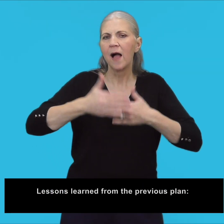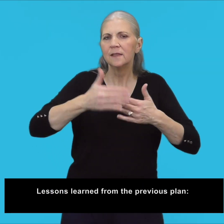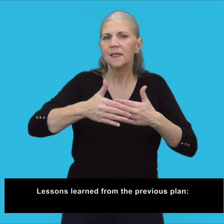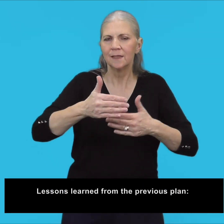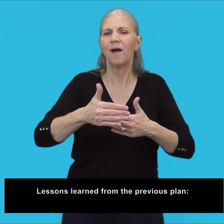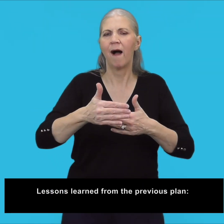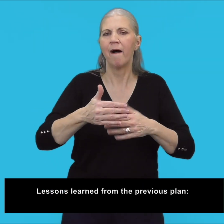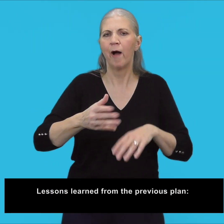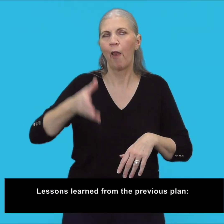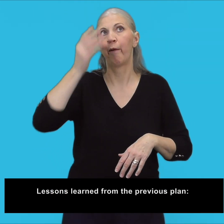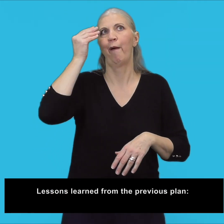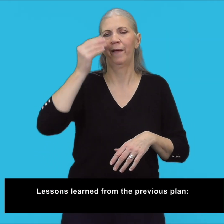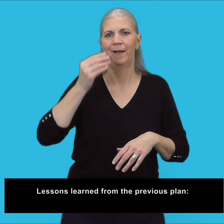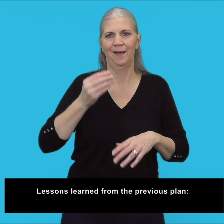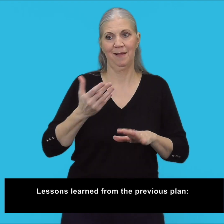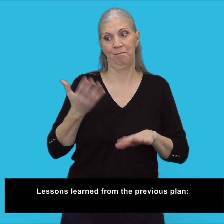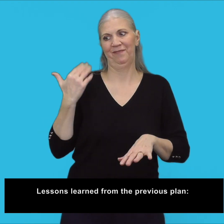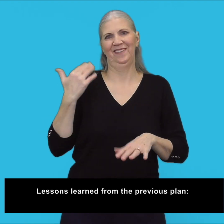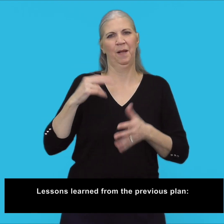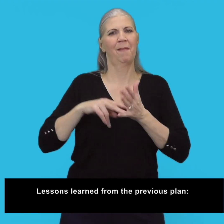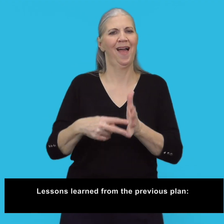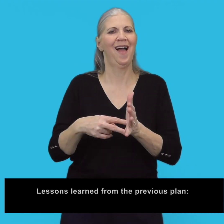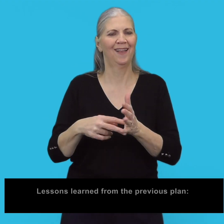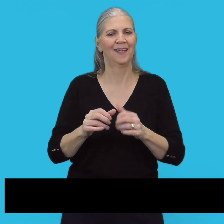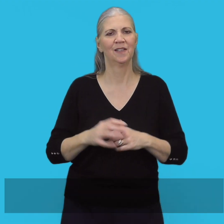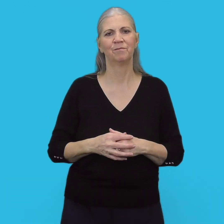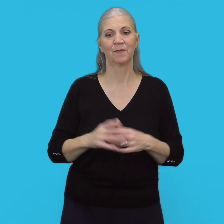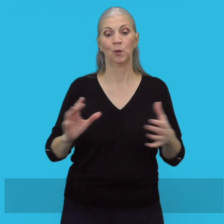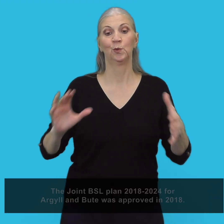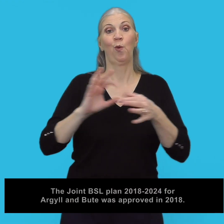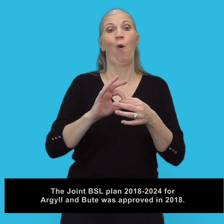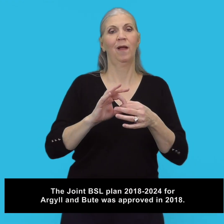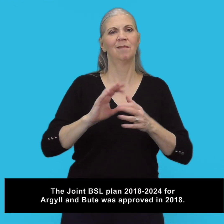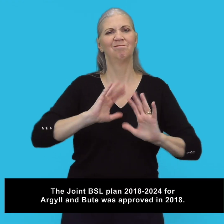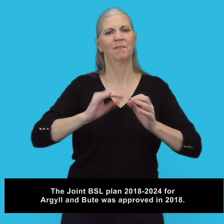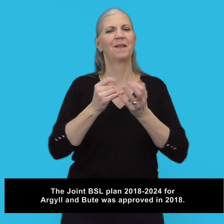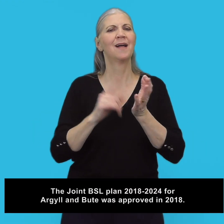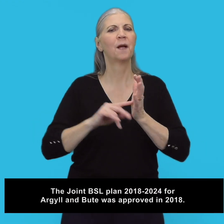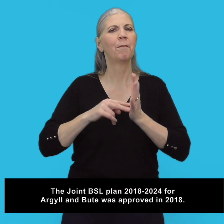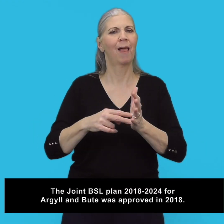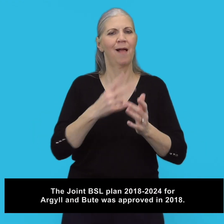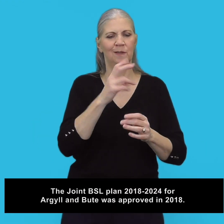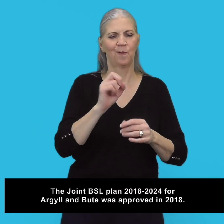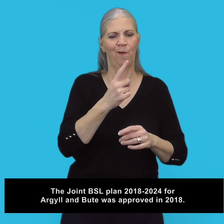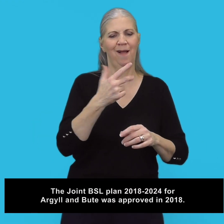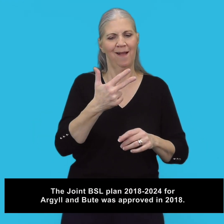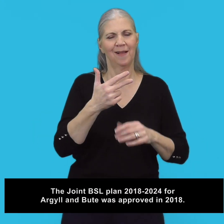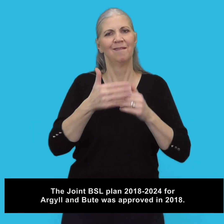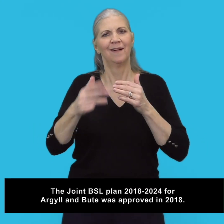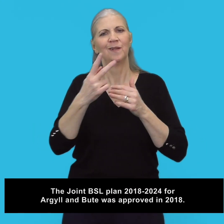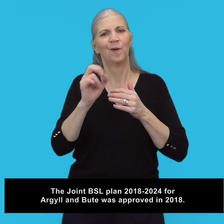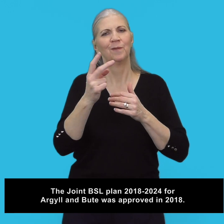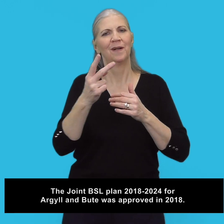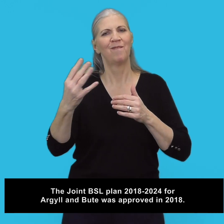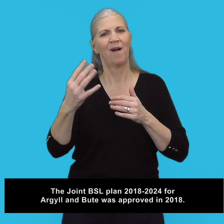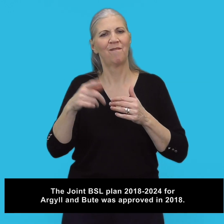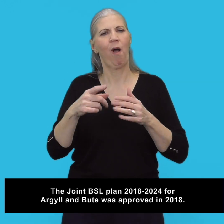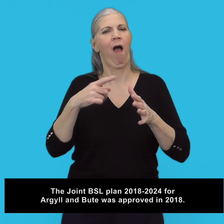Lessons learned from the previous plan. The joint BSL plan 2018 to